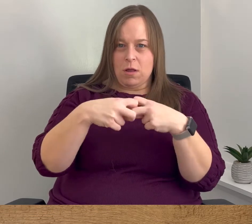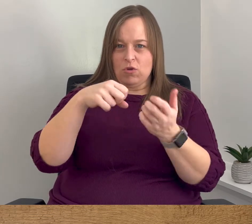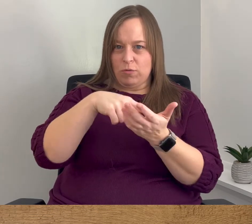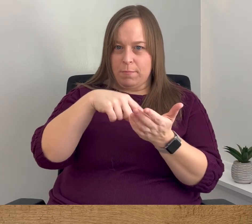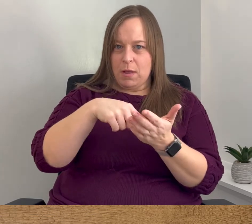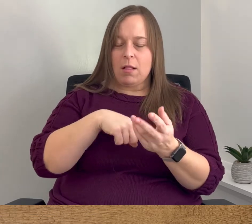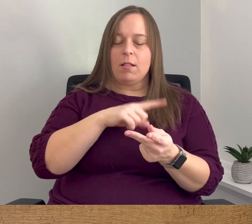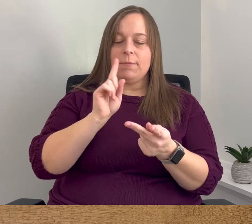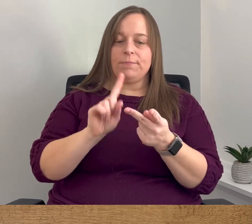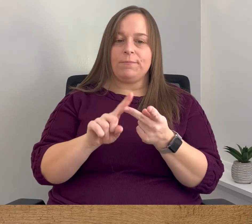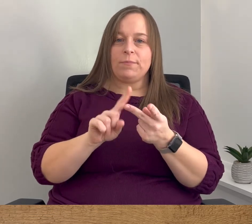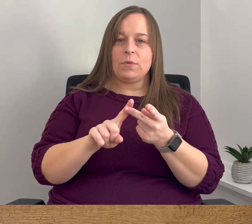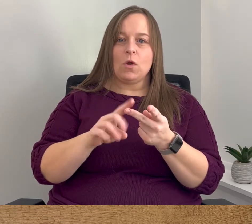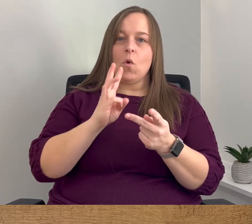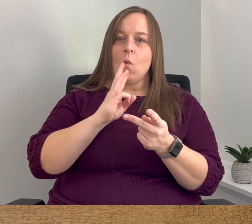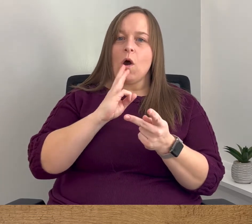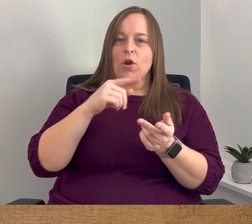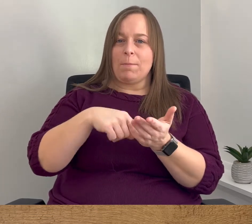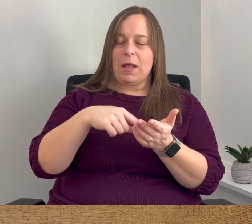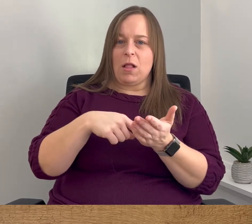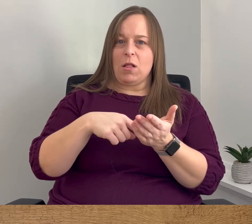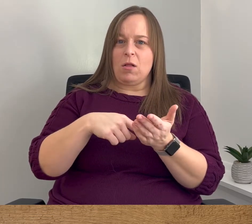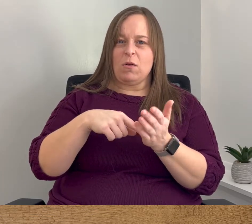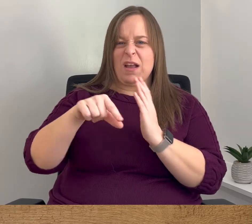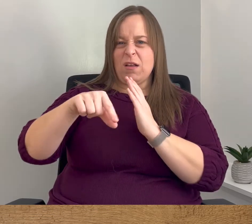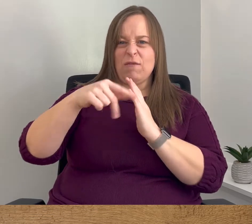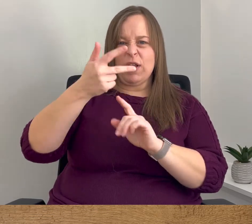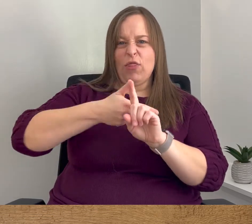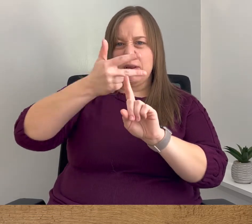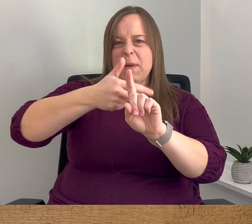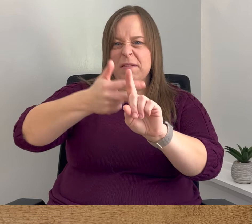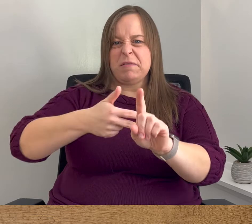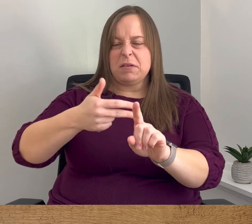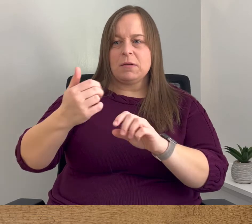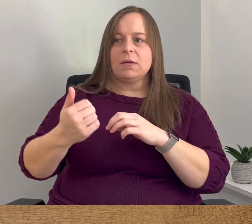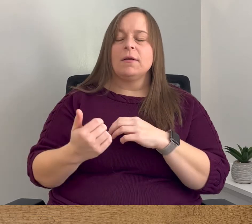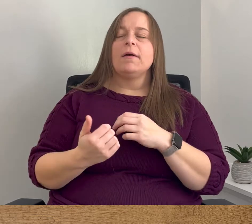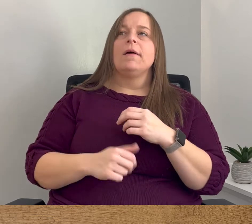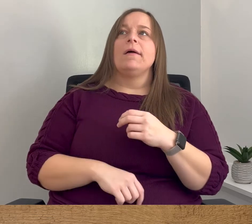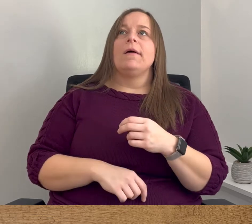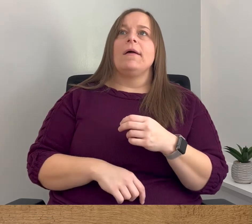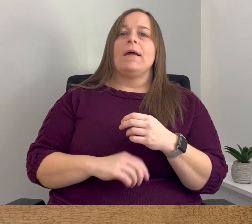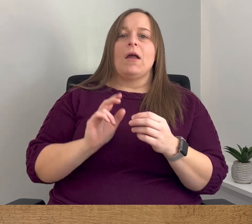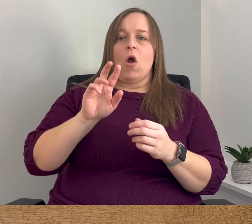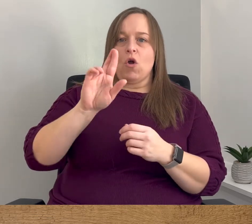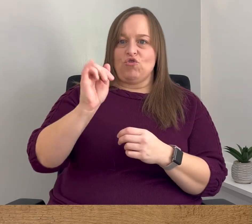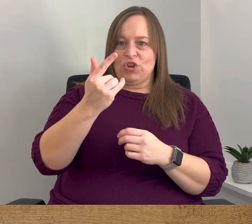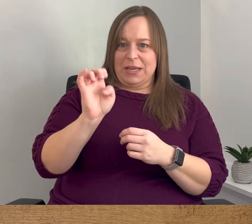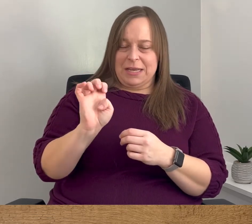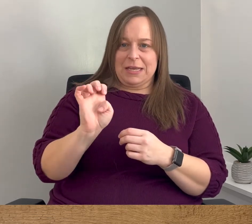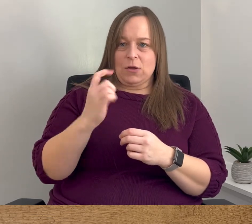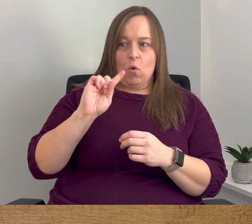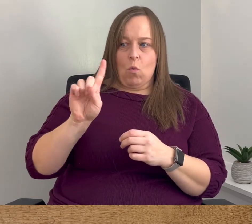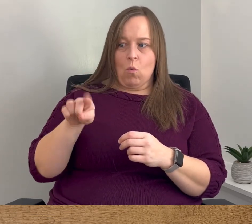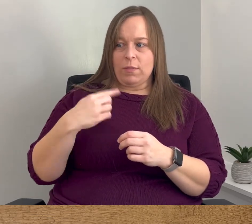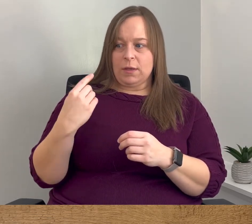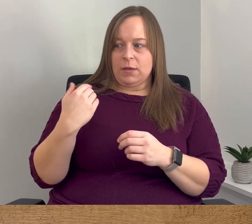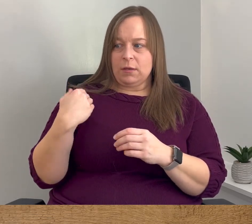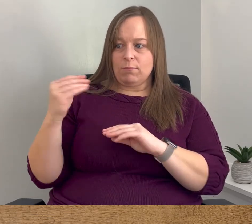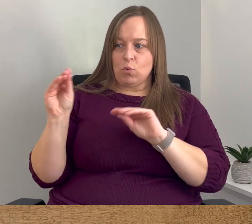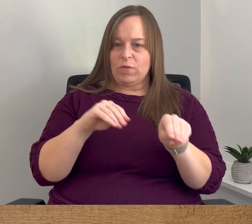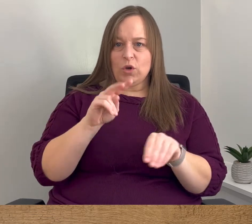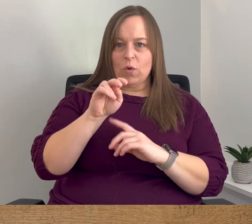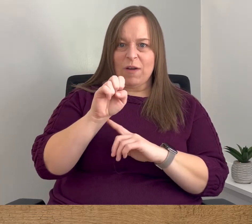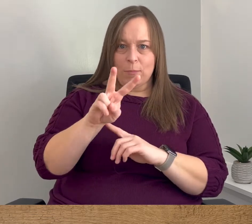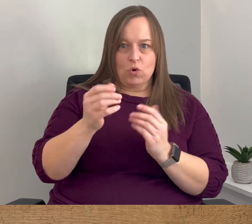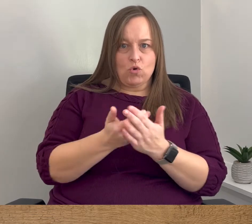is our gas and electric, and our water bill. Water bill is done quarterly, so that comes every 3 months. And RG&E, we only